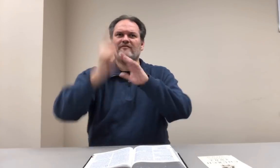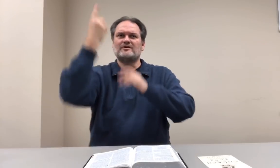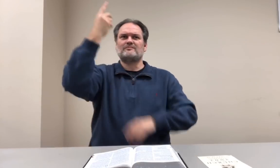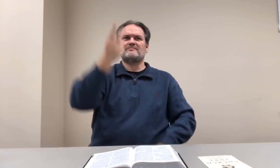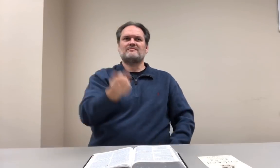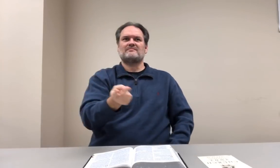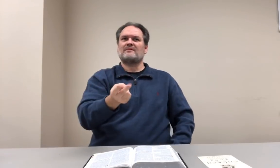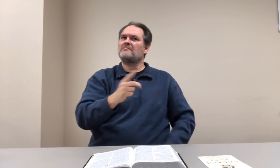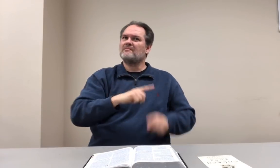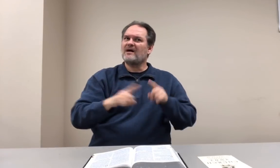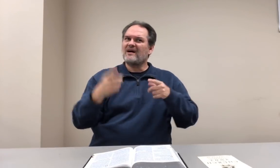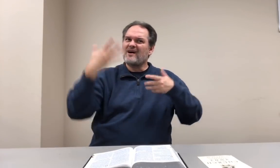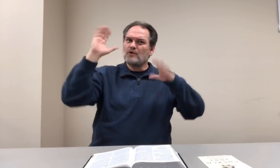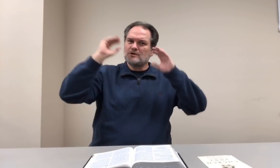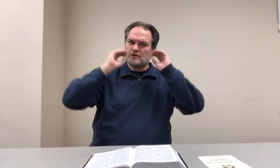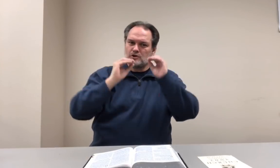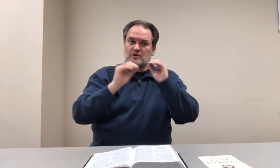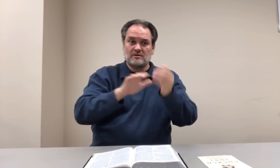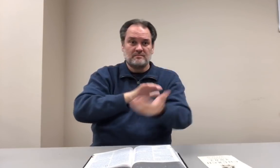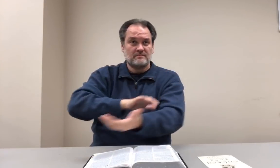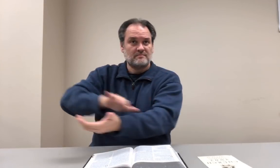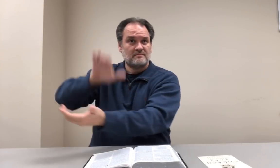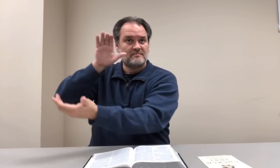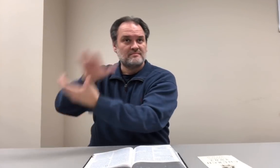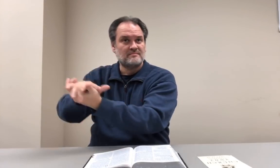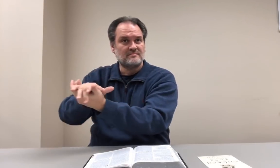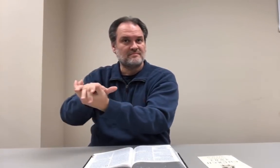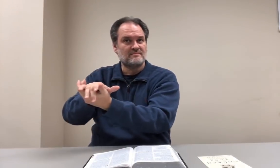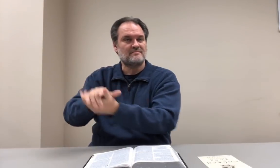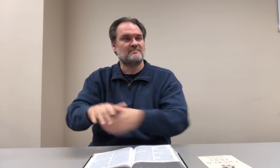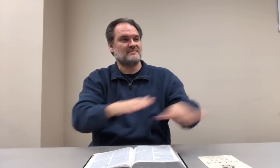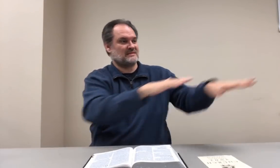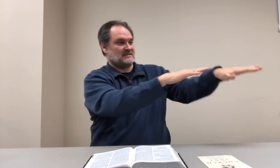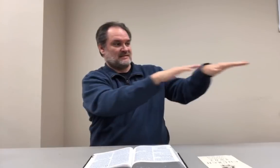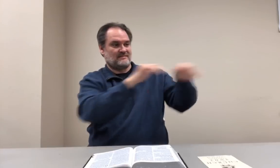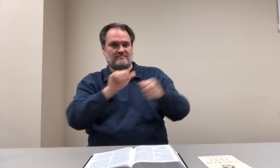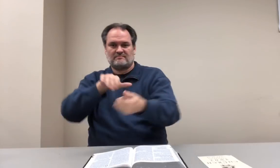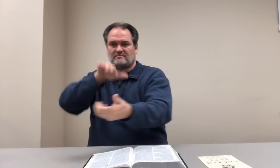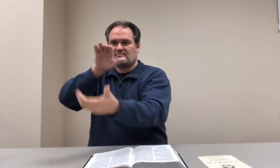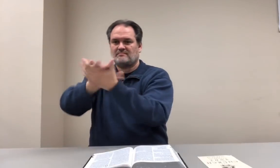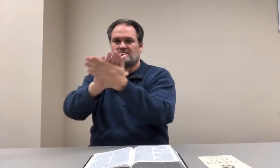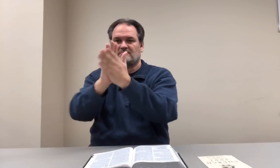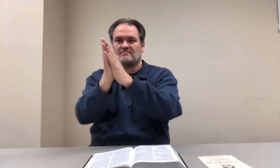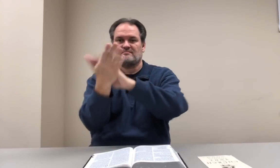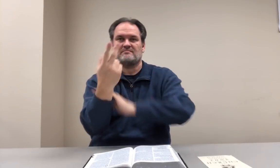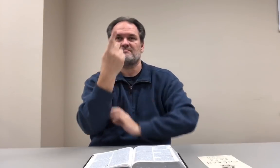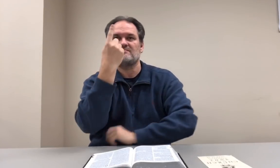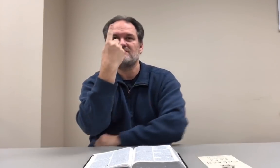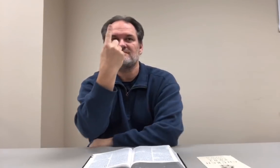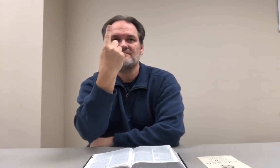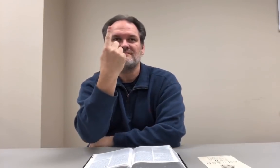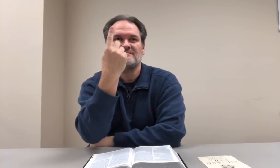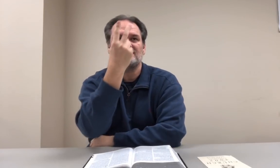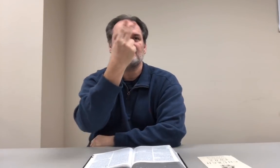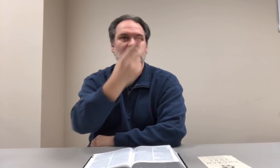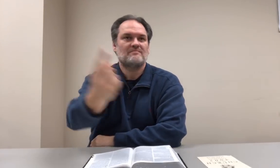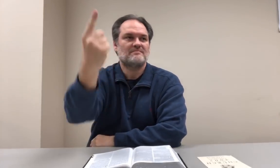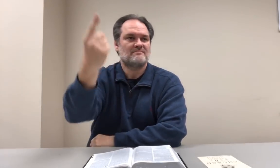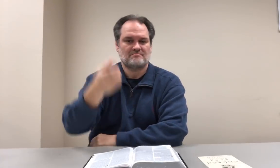obviously, there are people who hate the gospel and would love to poke holes in immutability. That's not really